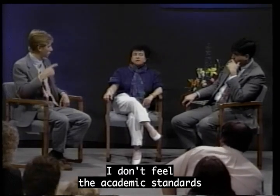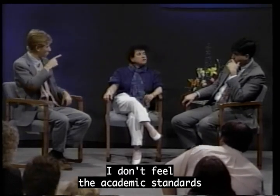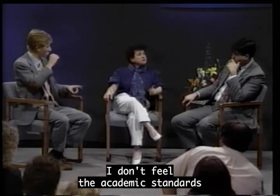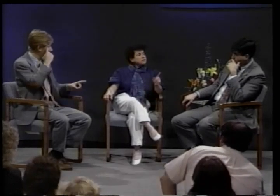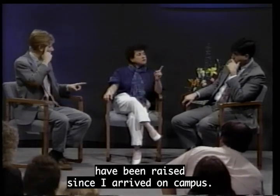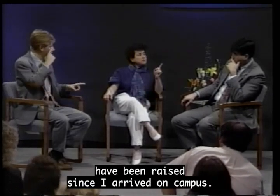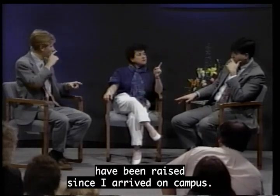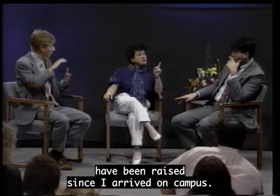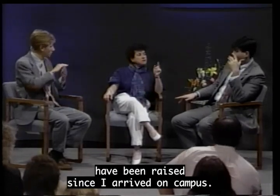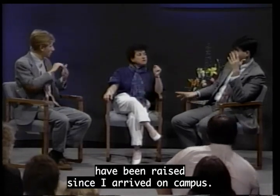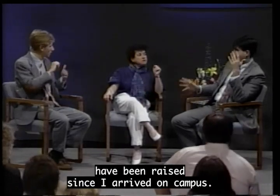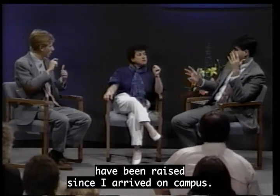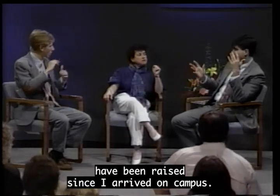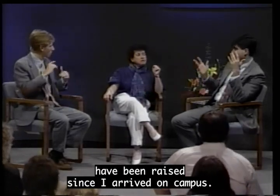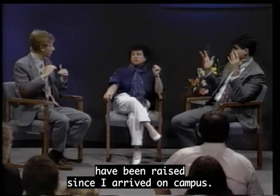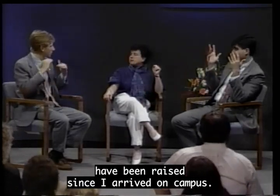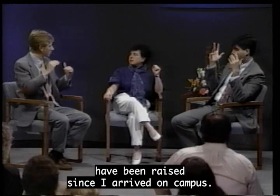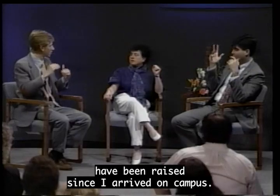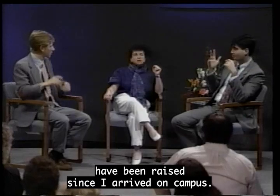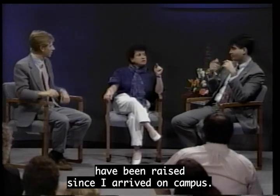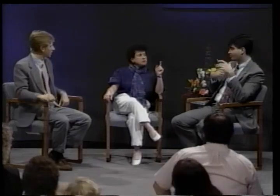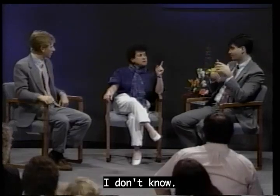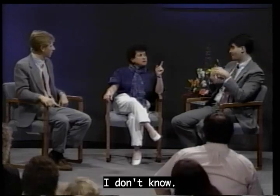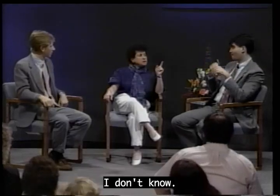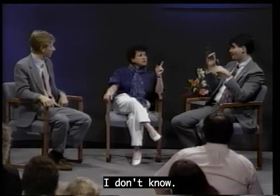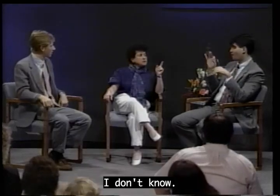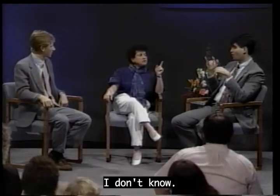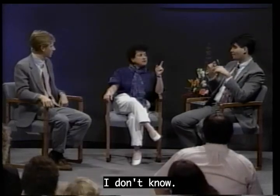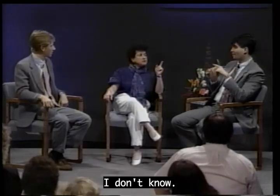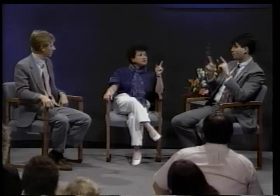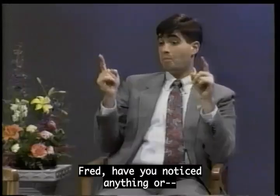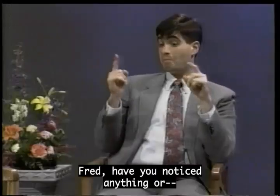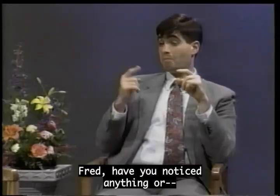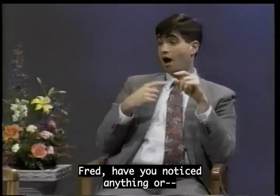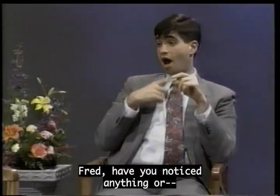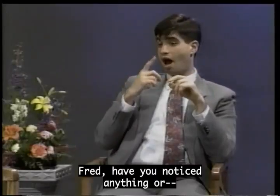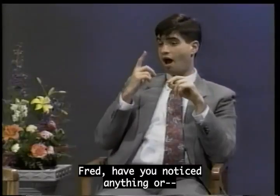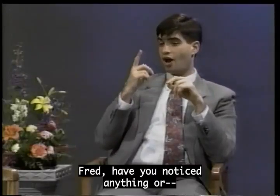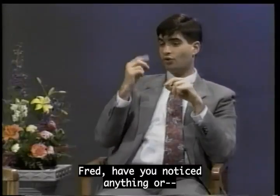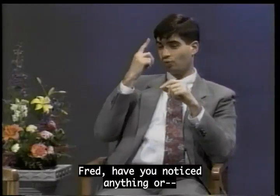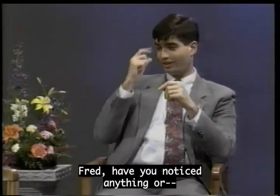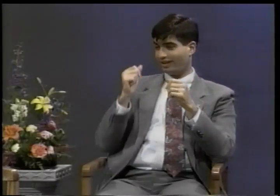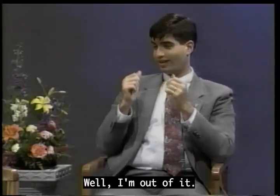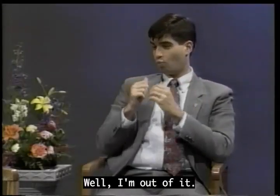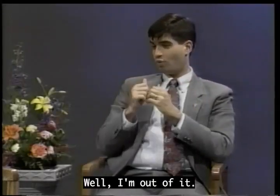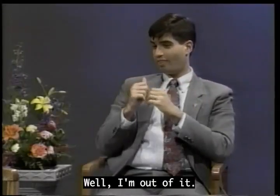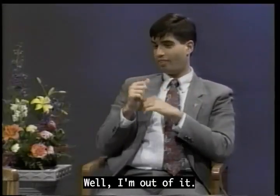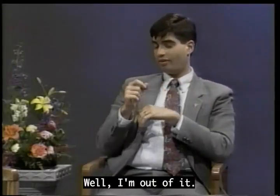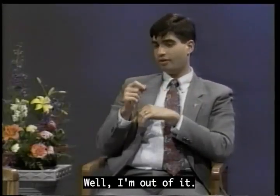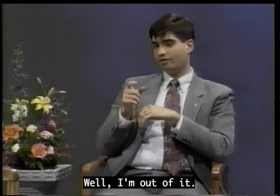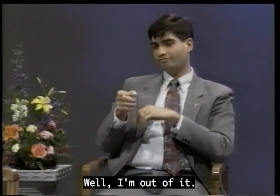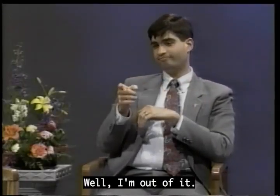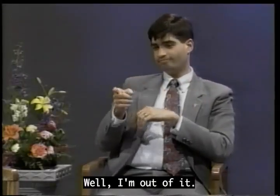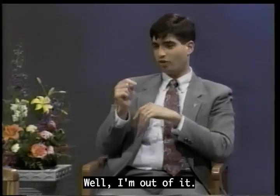on campus. I don't know, Fred, have you noticed anything, or? I'm out of it. I do think that with